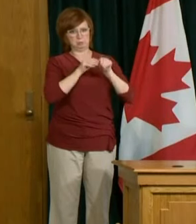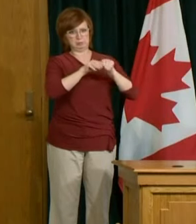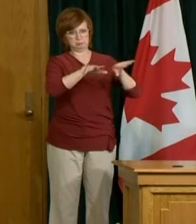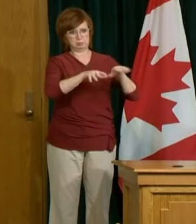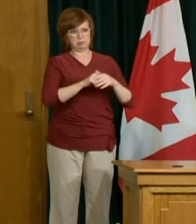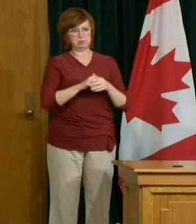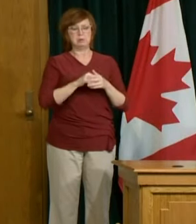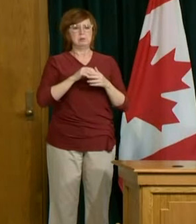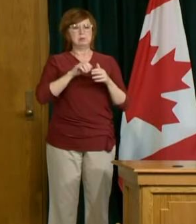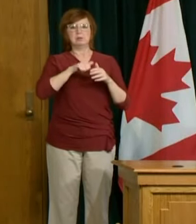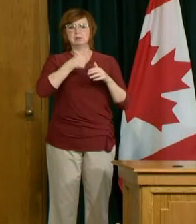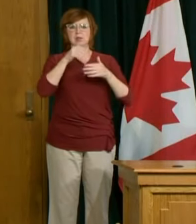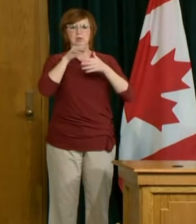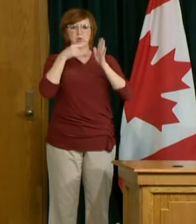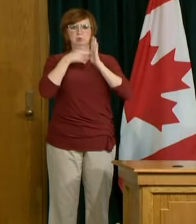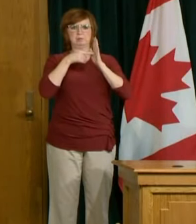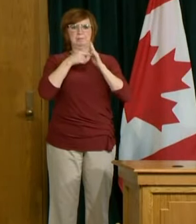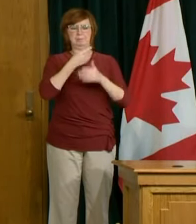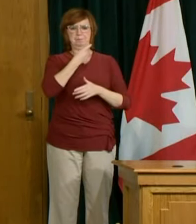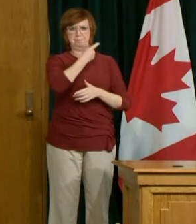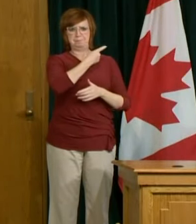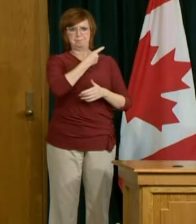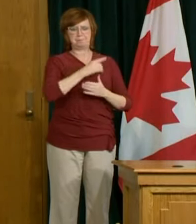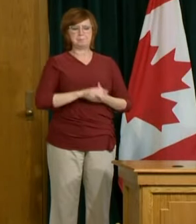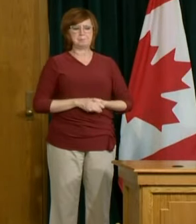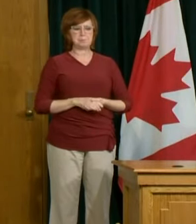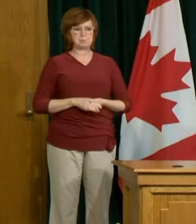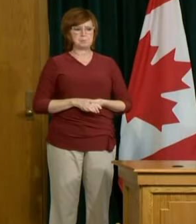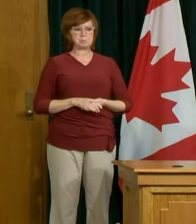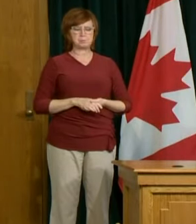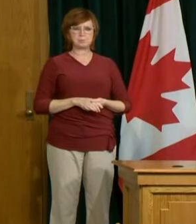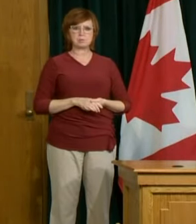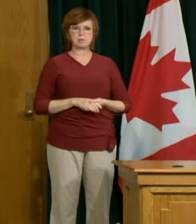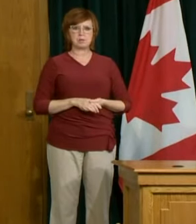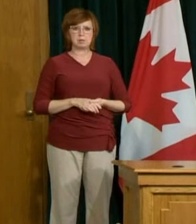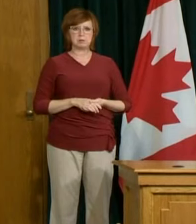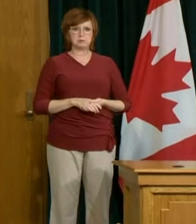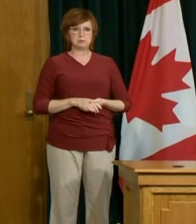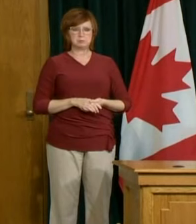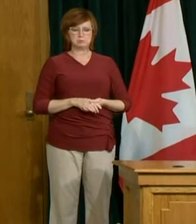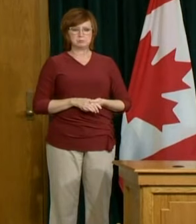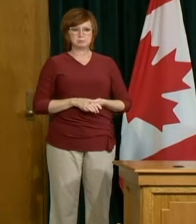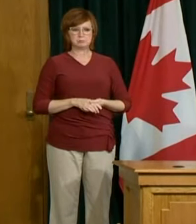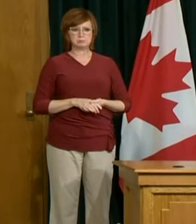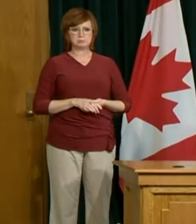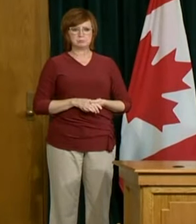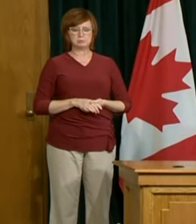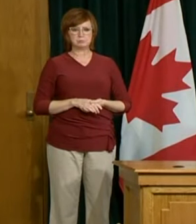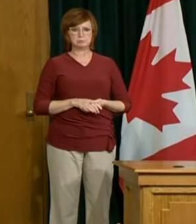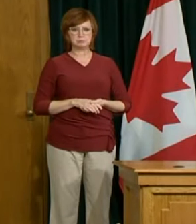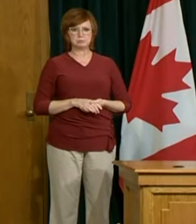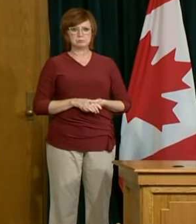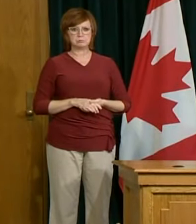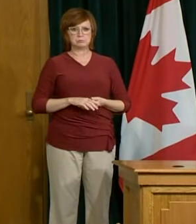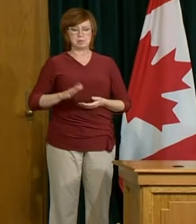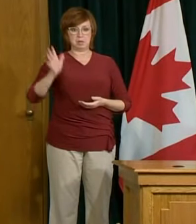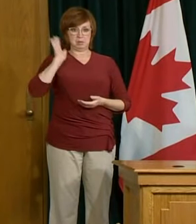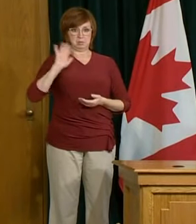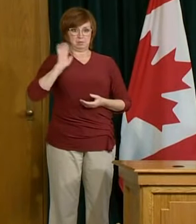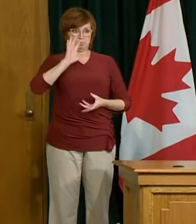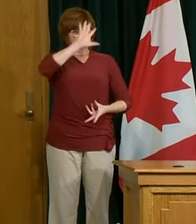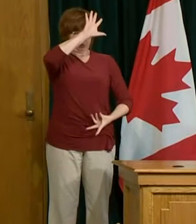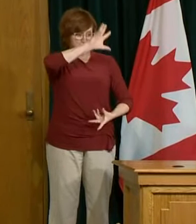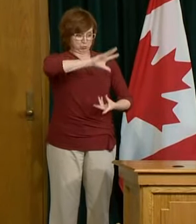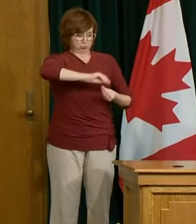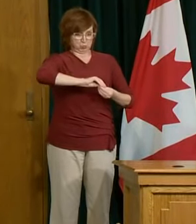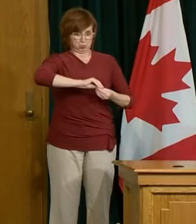to another table, so as you know, we used to have a table that just showed total cases in the province, but now